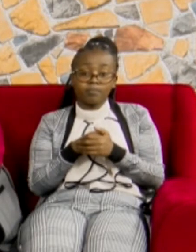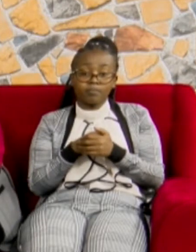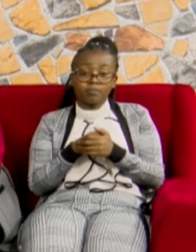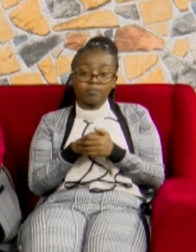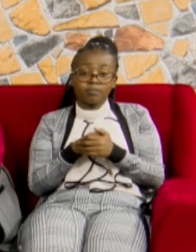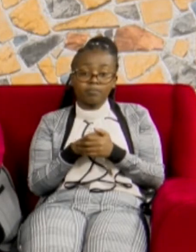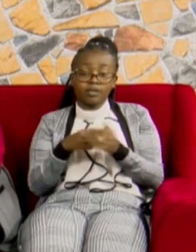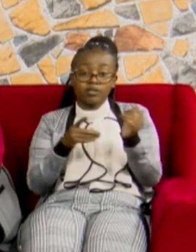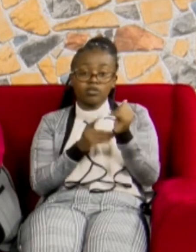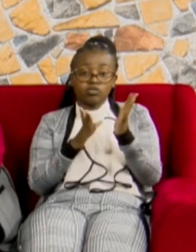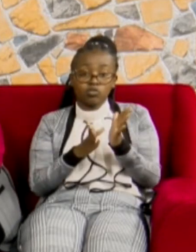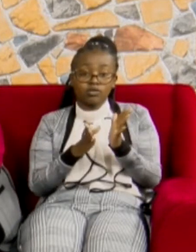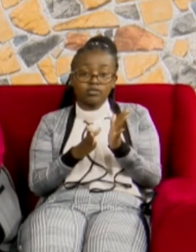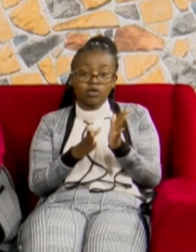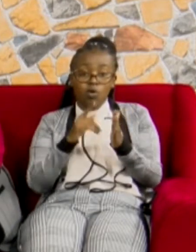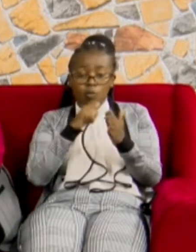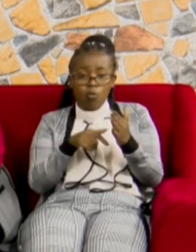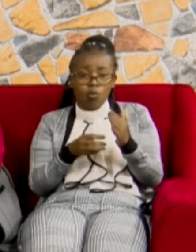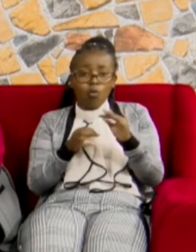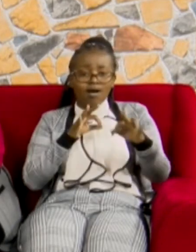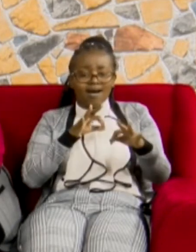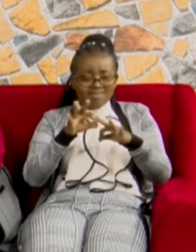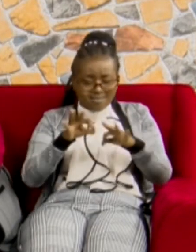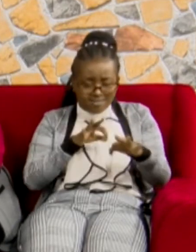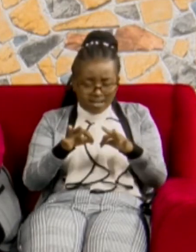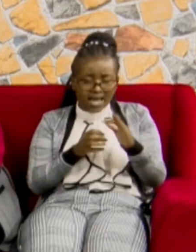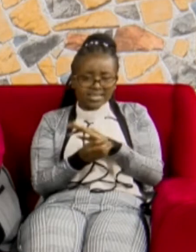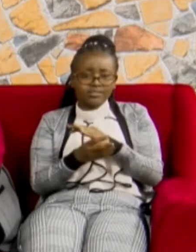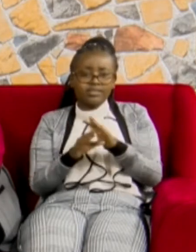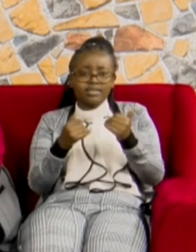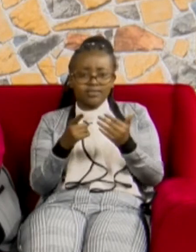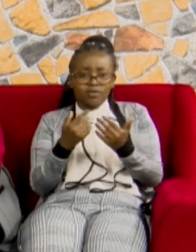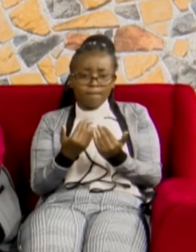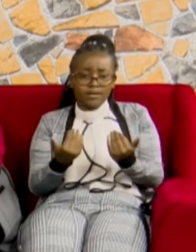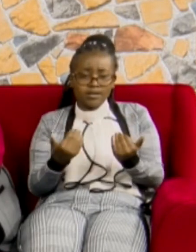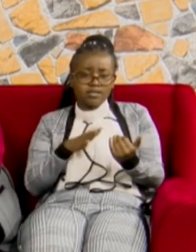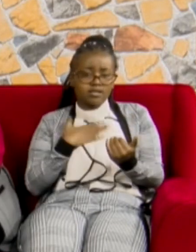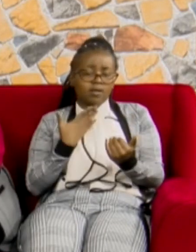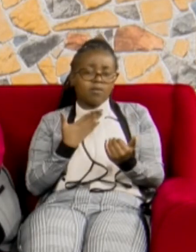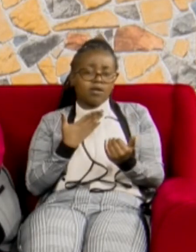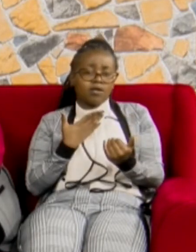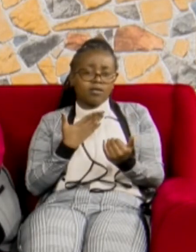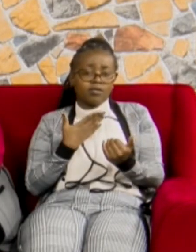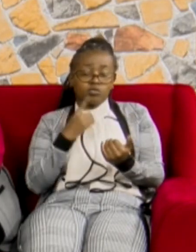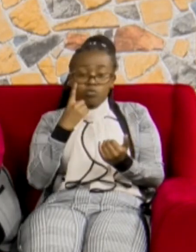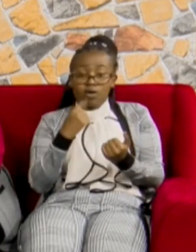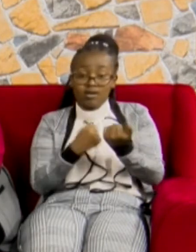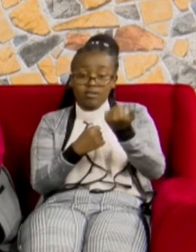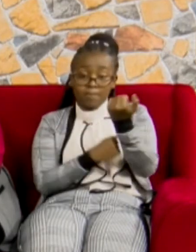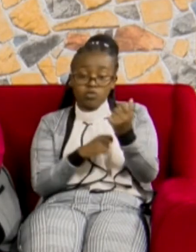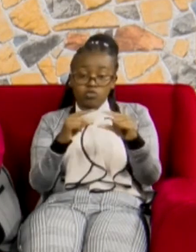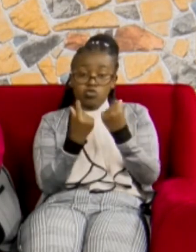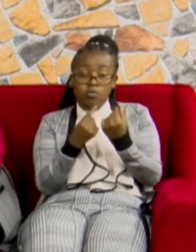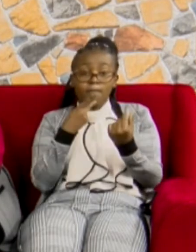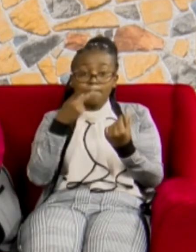Now, as a doctor, what advice would you give to our parents when we're raising autistic children? Because today, in one of our support groups, there's a